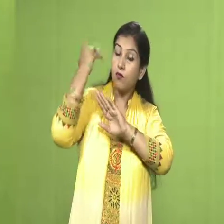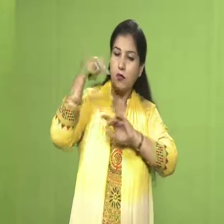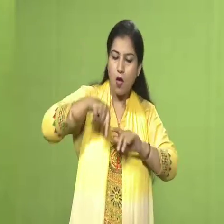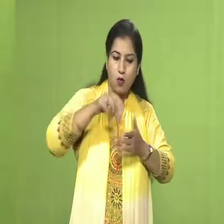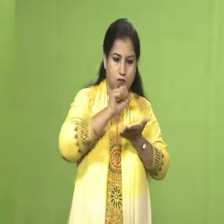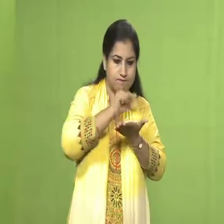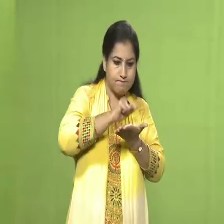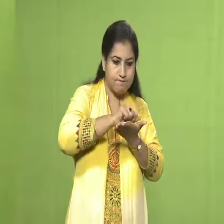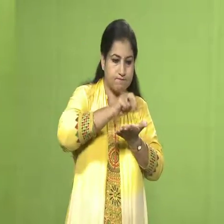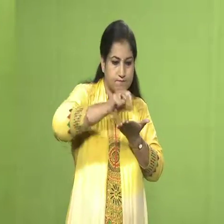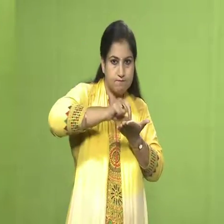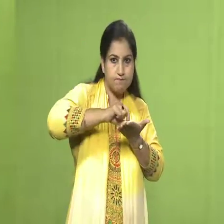people.